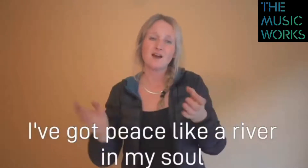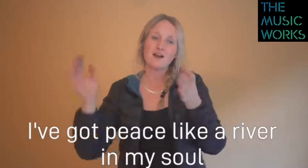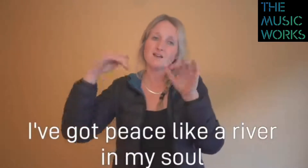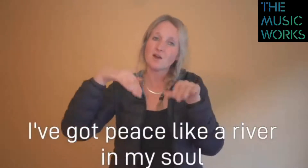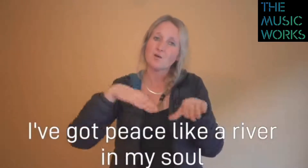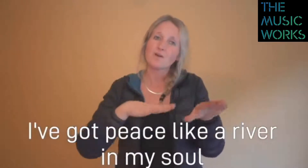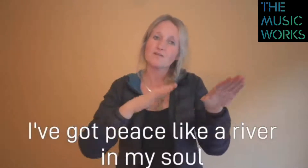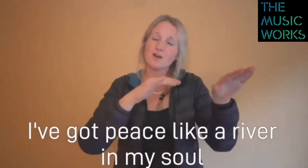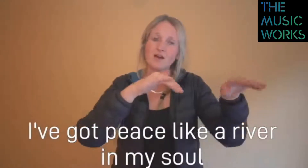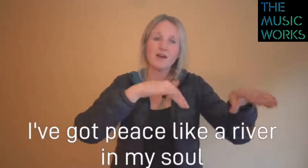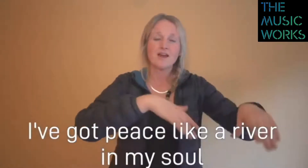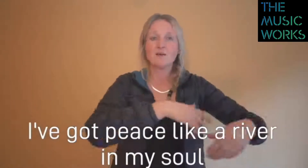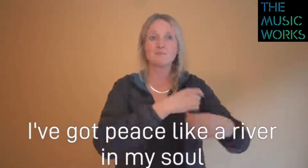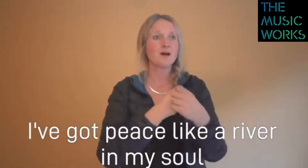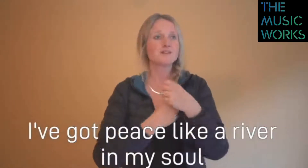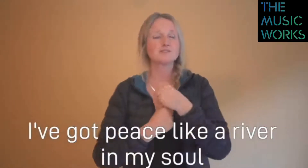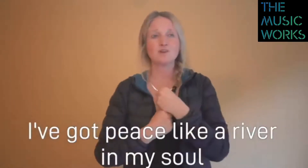a river in my soul.